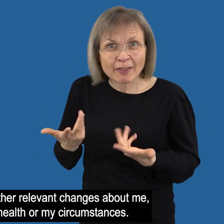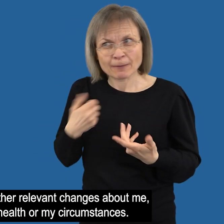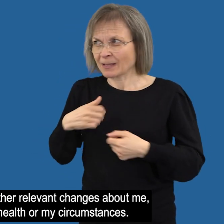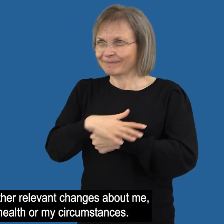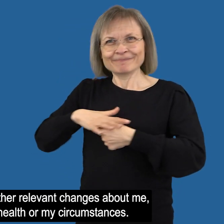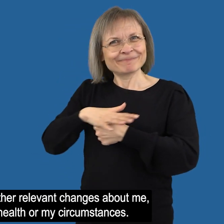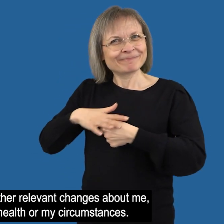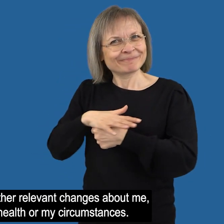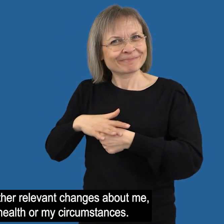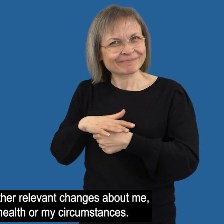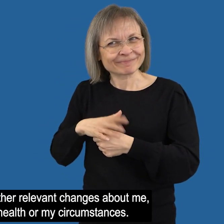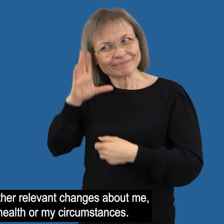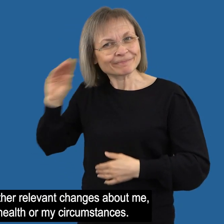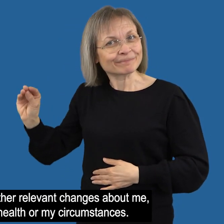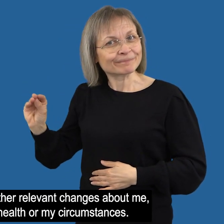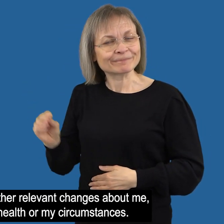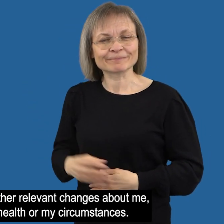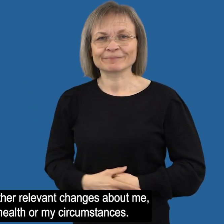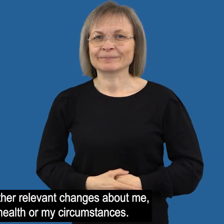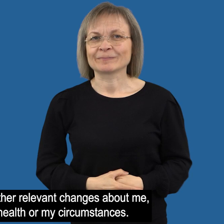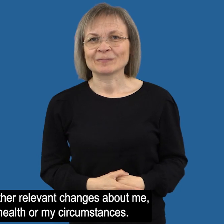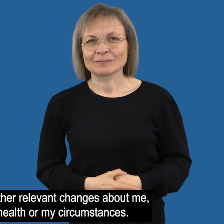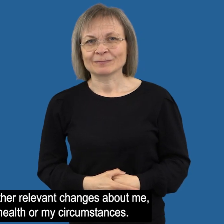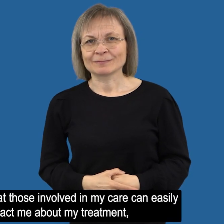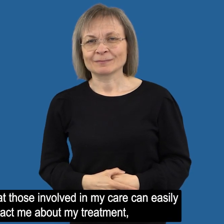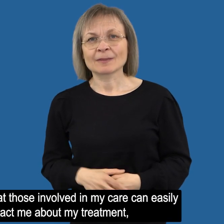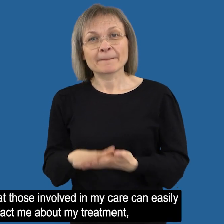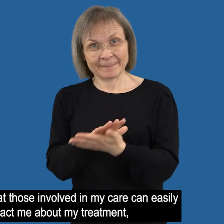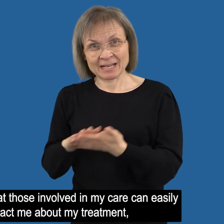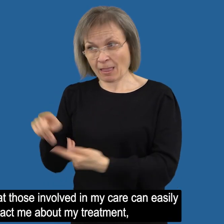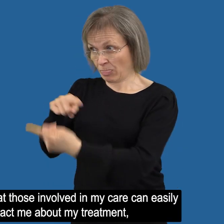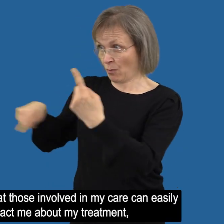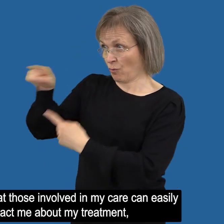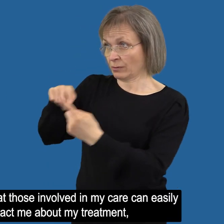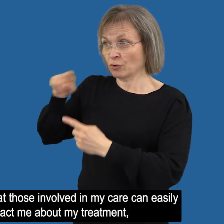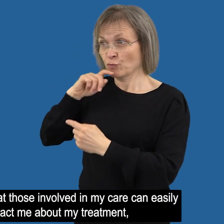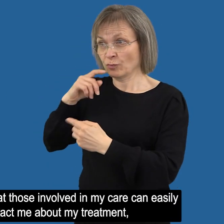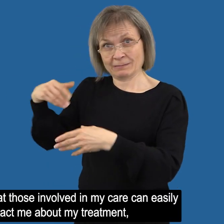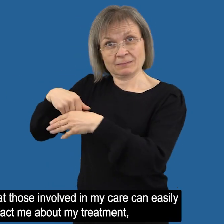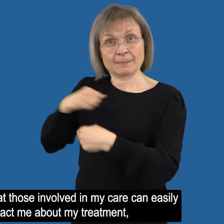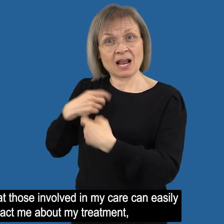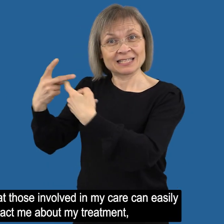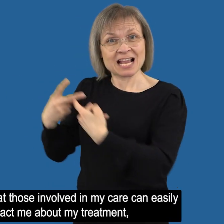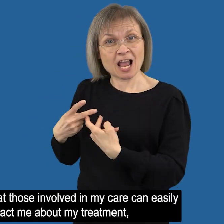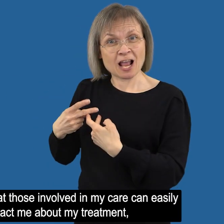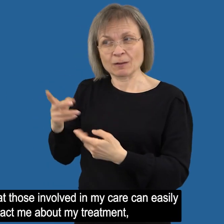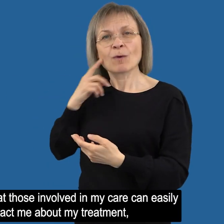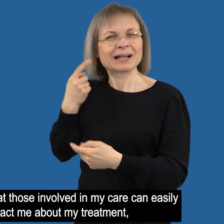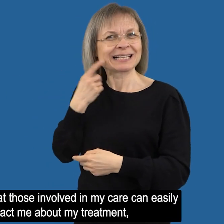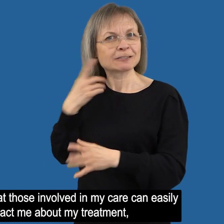relevant changes about me, my health or my circumstances. This means that those involved in my care can easily